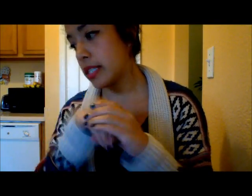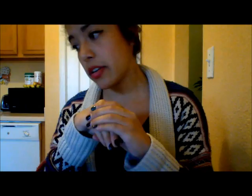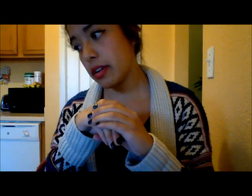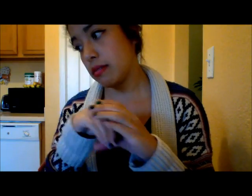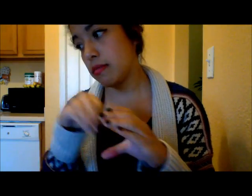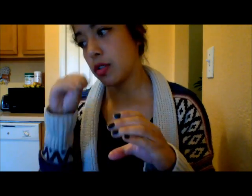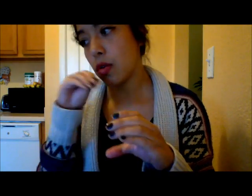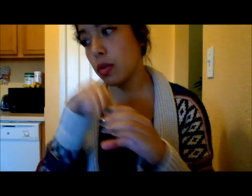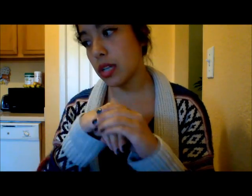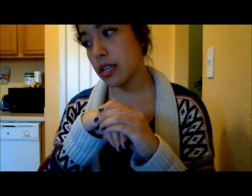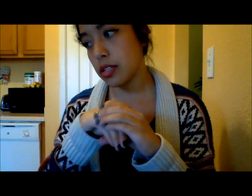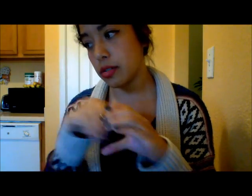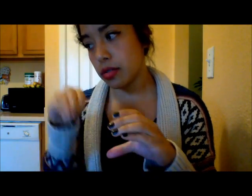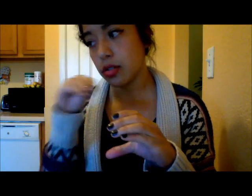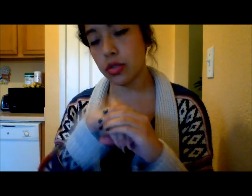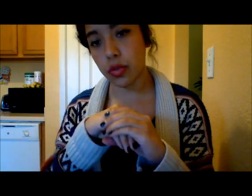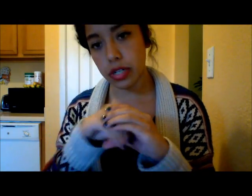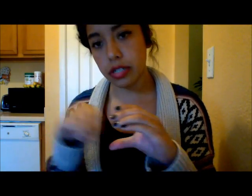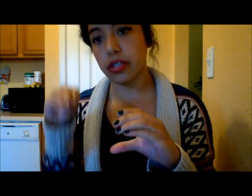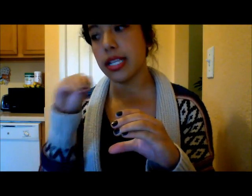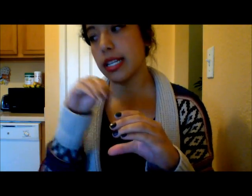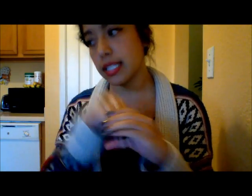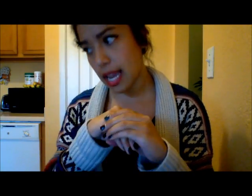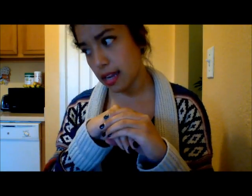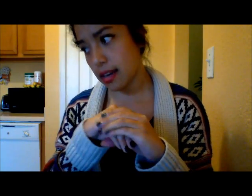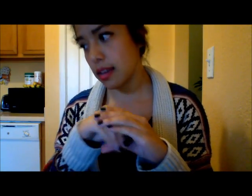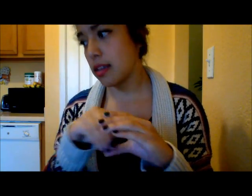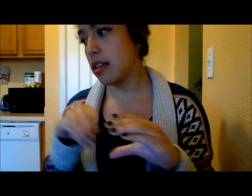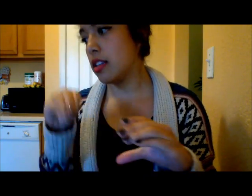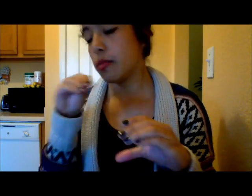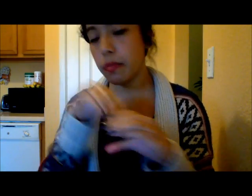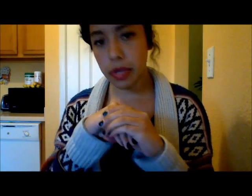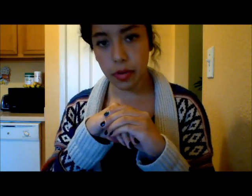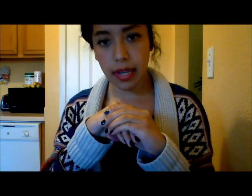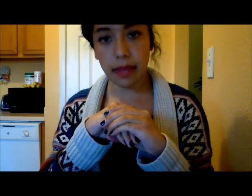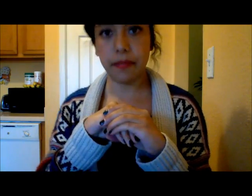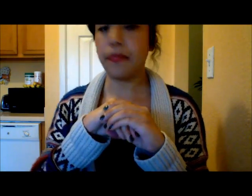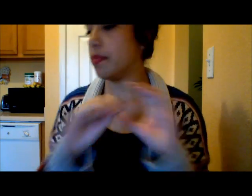etc. To hold on to store, to set aside, to put away.